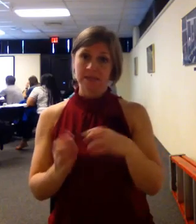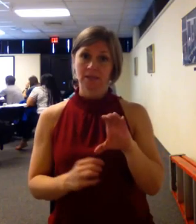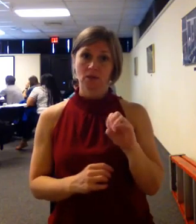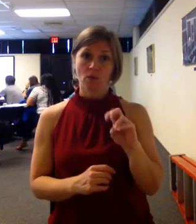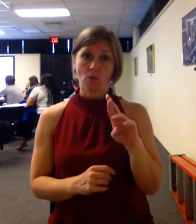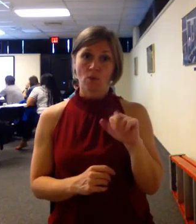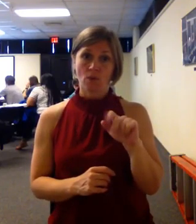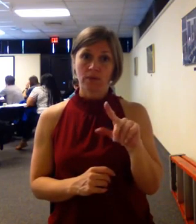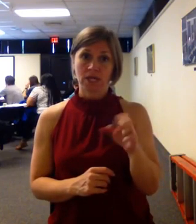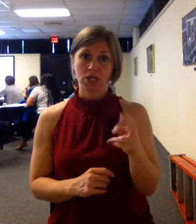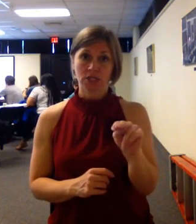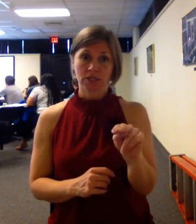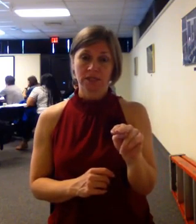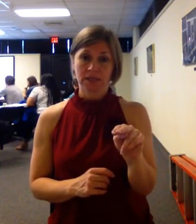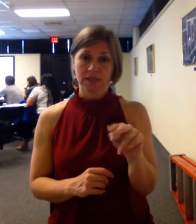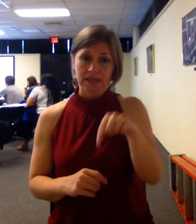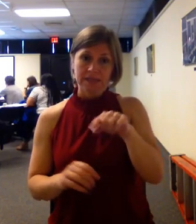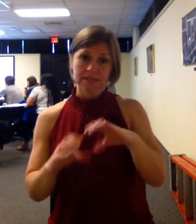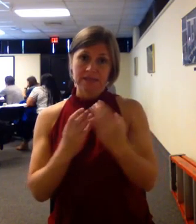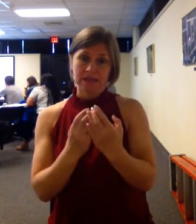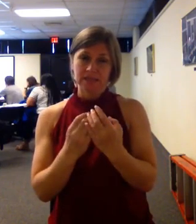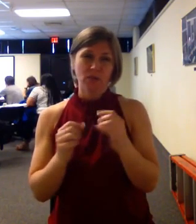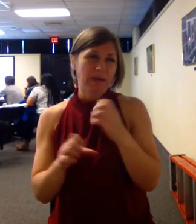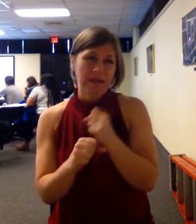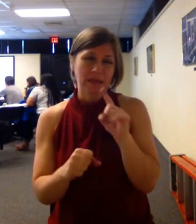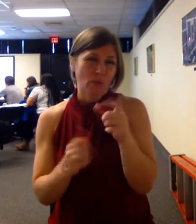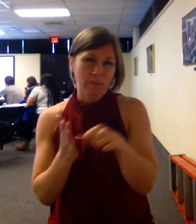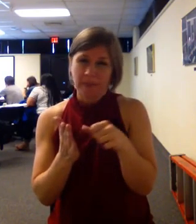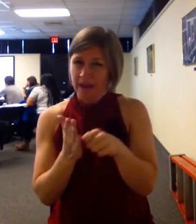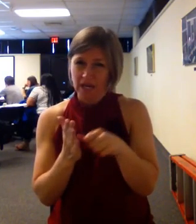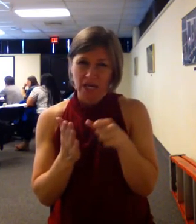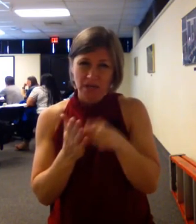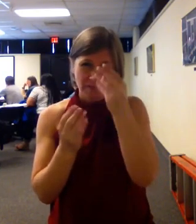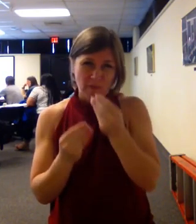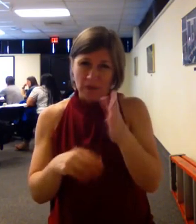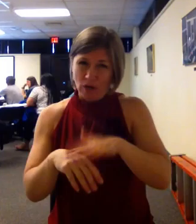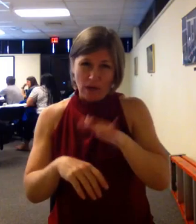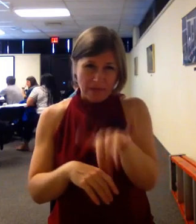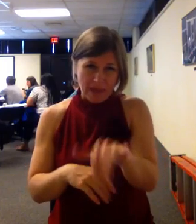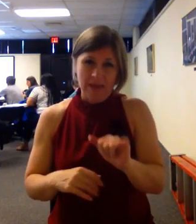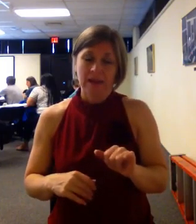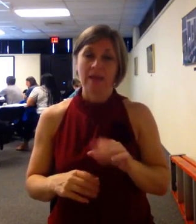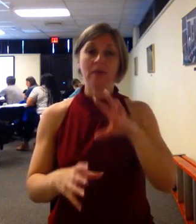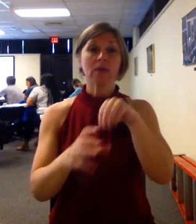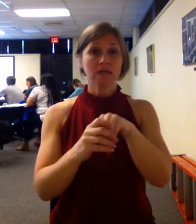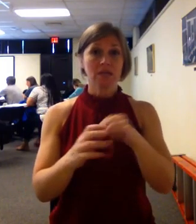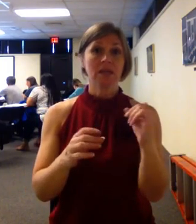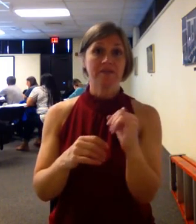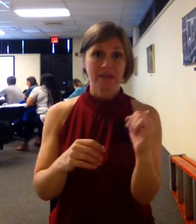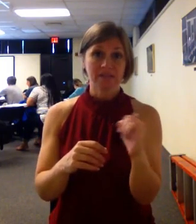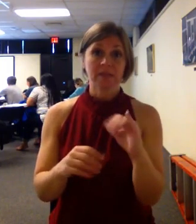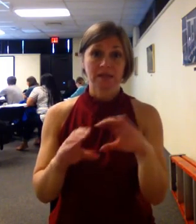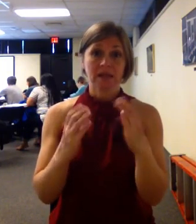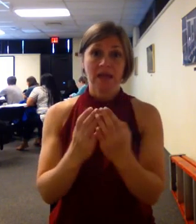He only gives you like one page of information on it. And actually, then when you get into your investments class, you spend a lot of time looking at